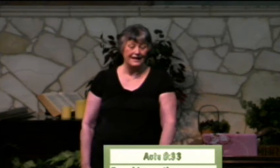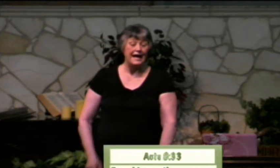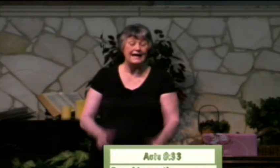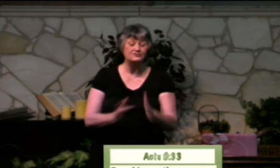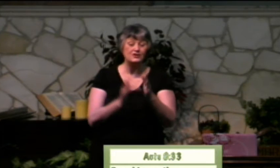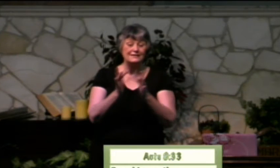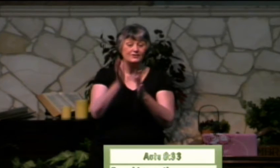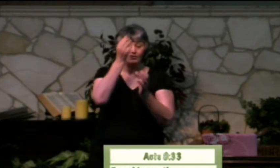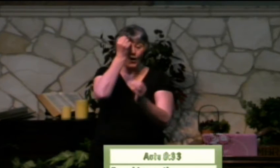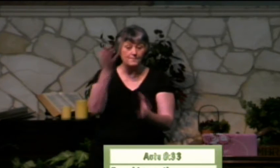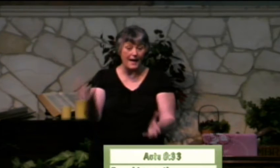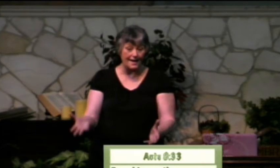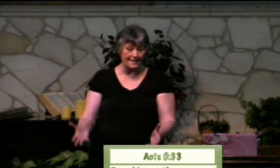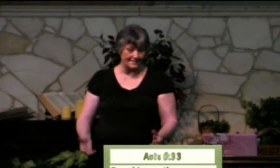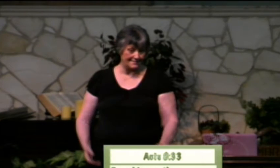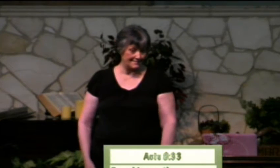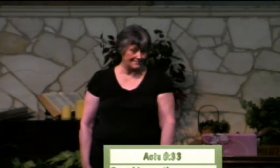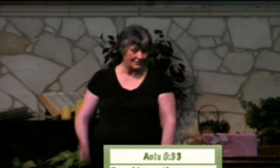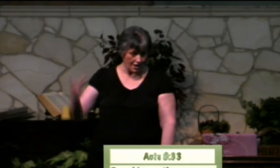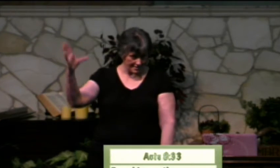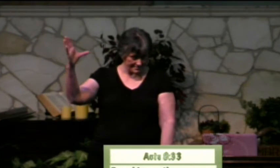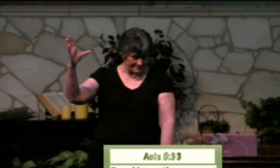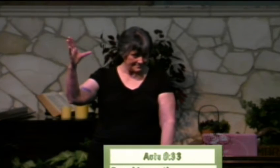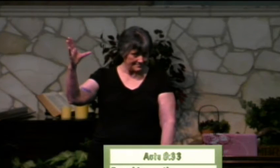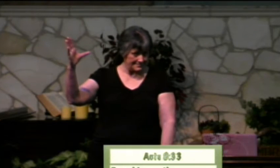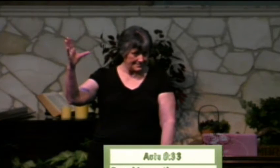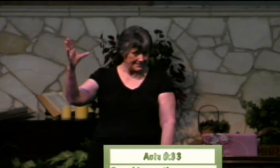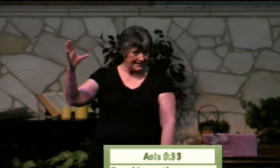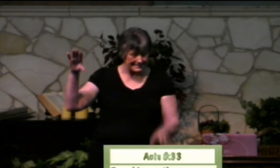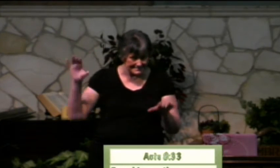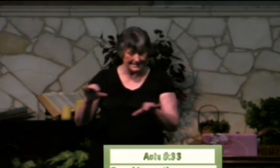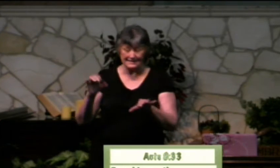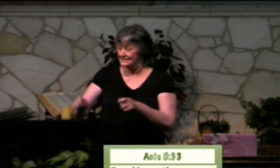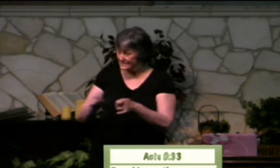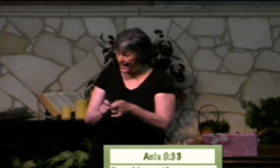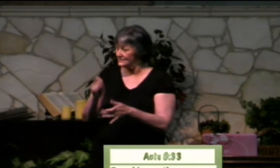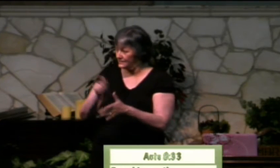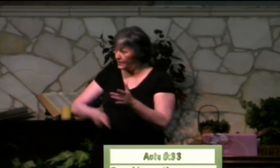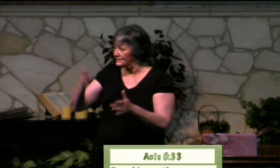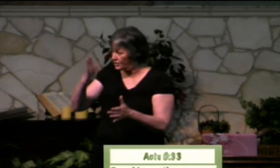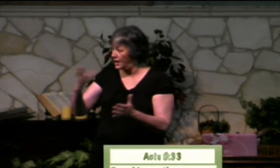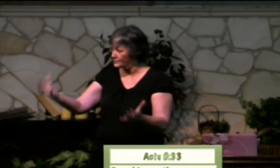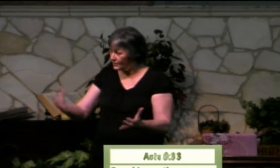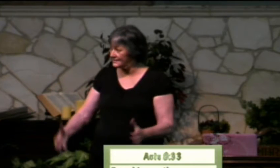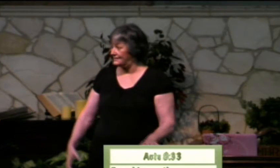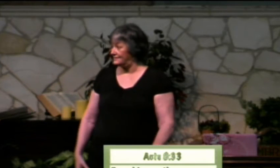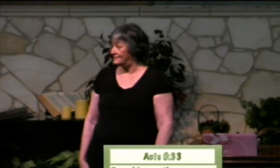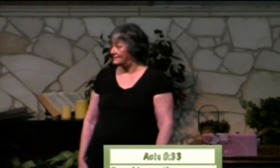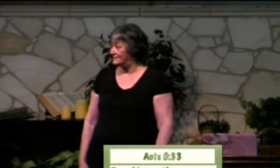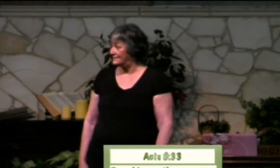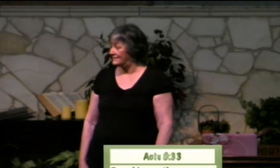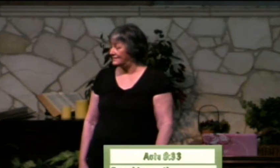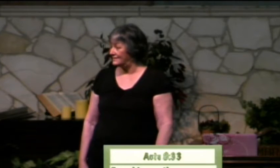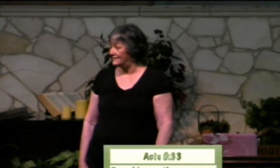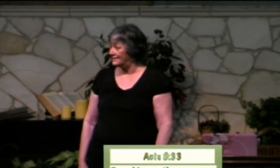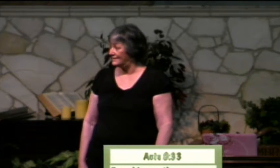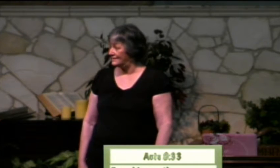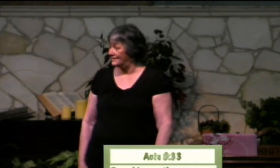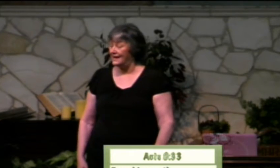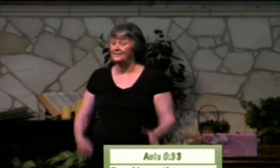And Jesus obeyed God and did exactly what God wanted. And then